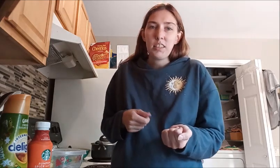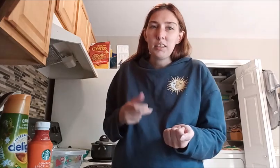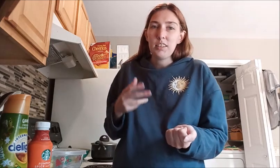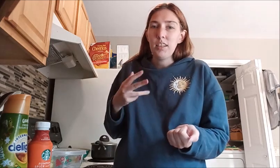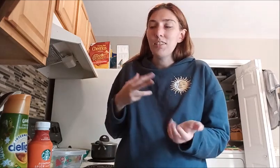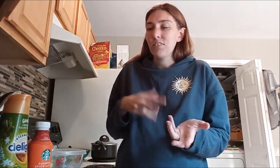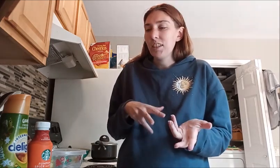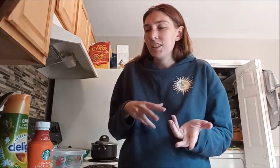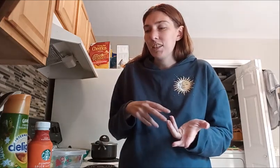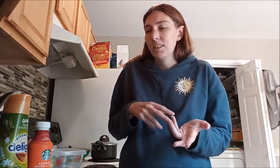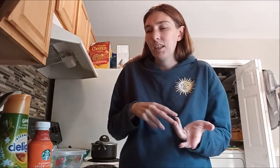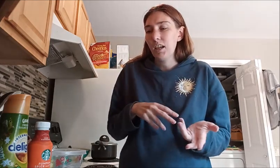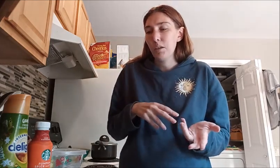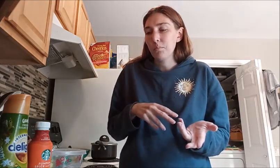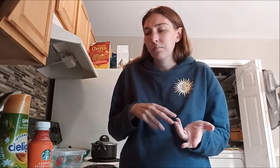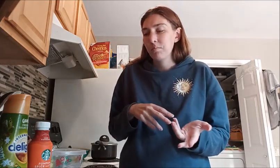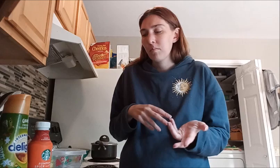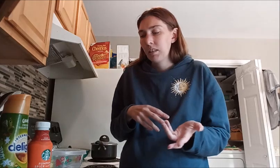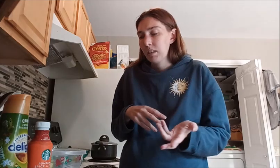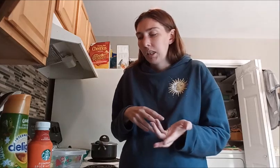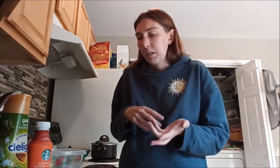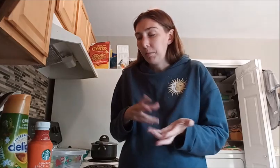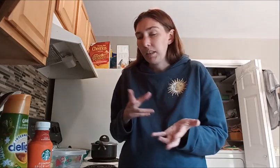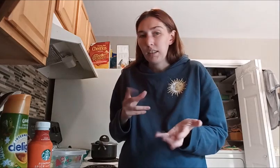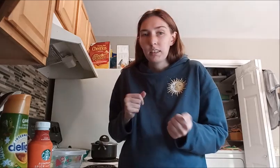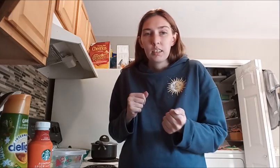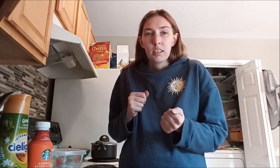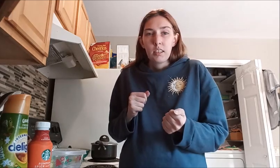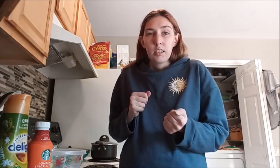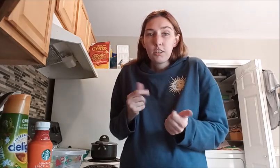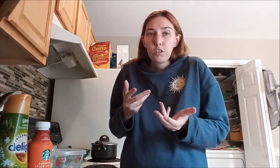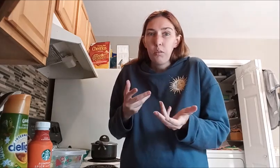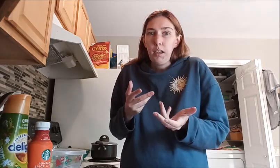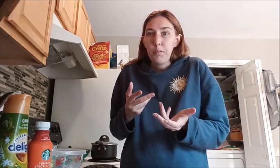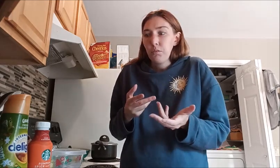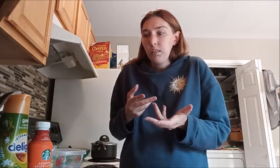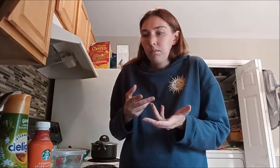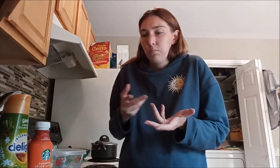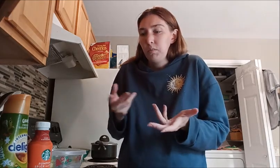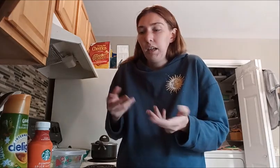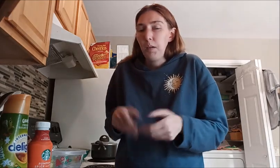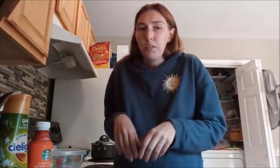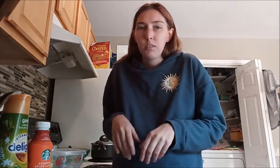because of inflation. But yeah, that's just what happens when that happens.